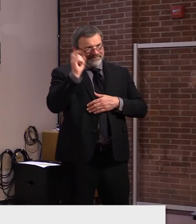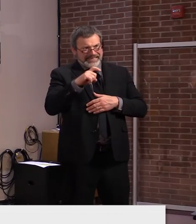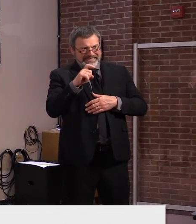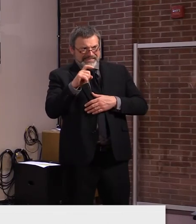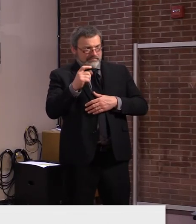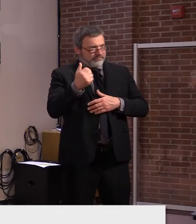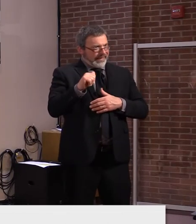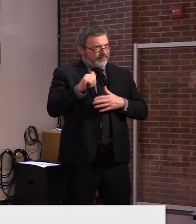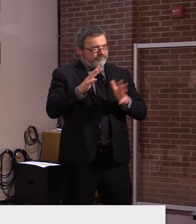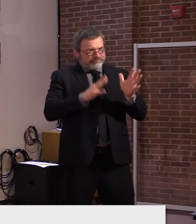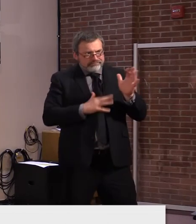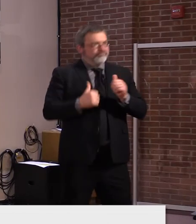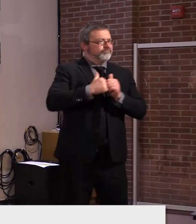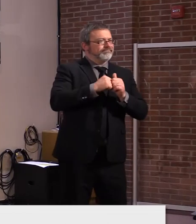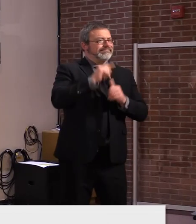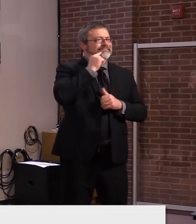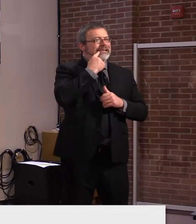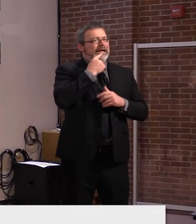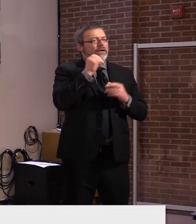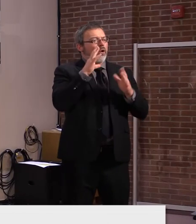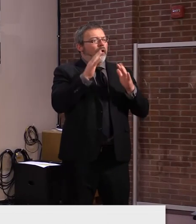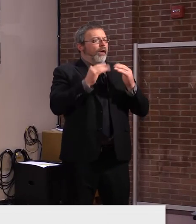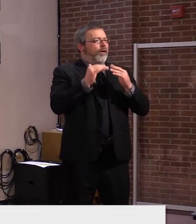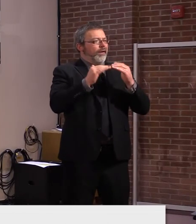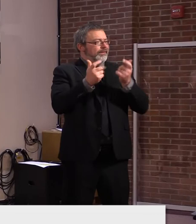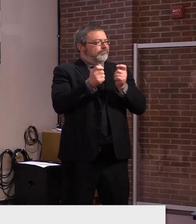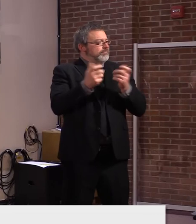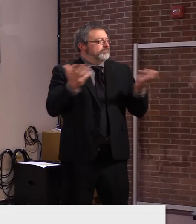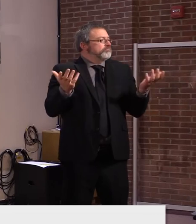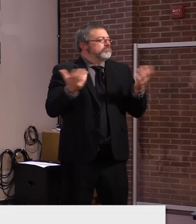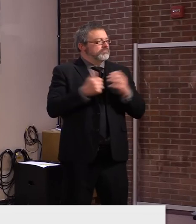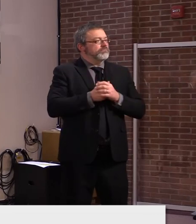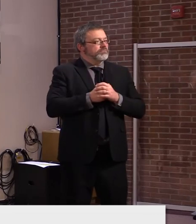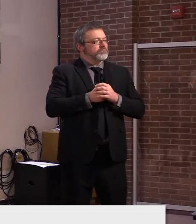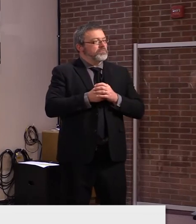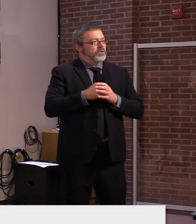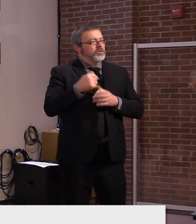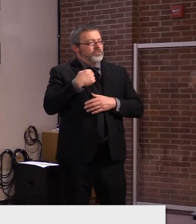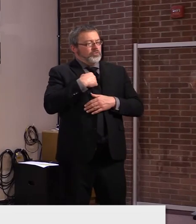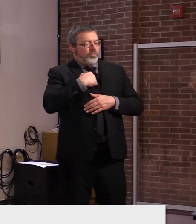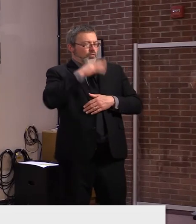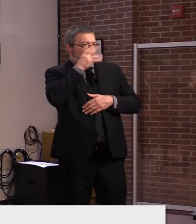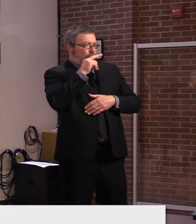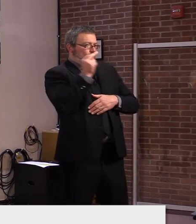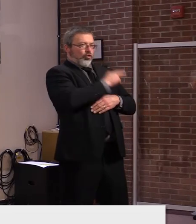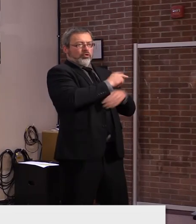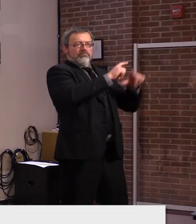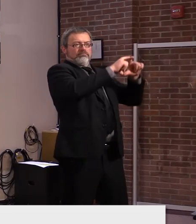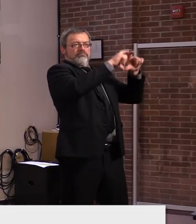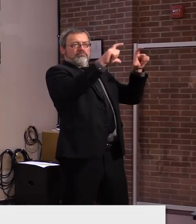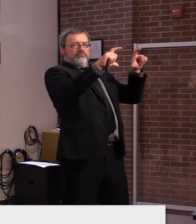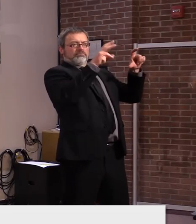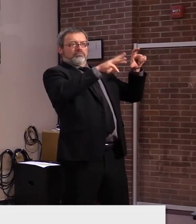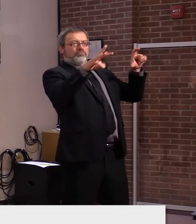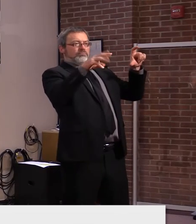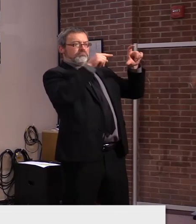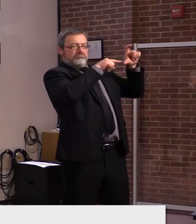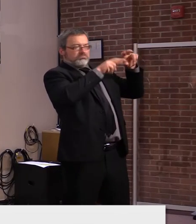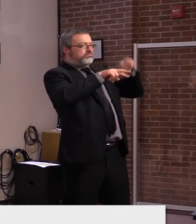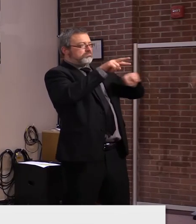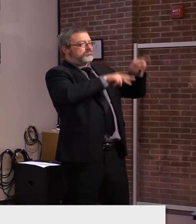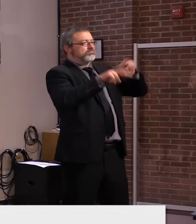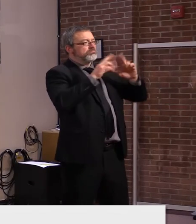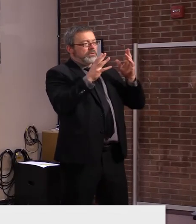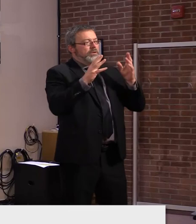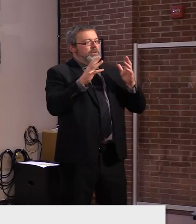are making that in a timely way if there's any issues, but I think it's going to boil down to what